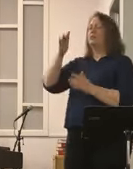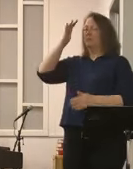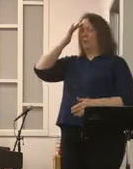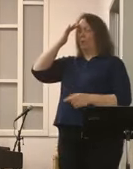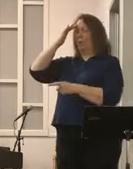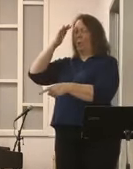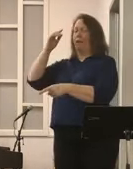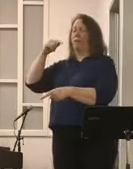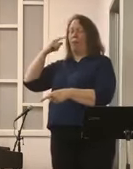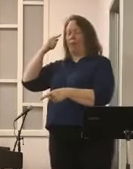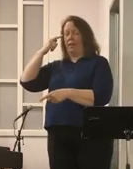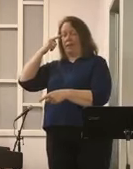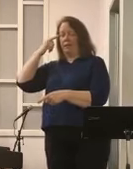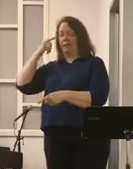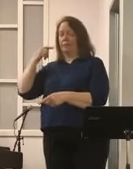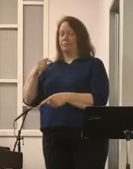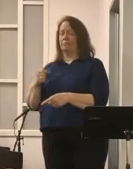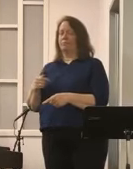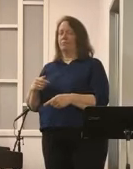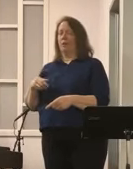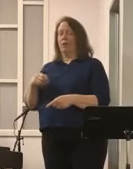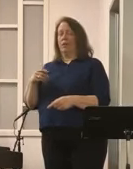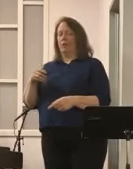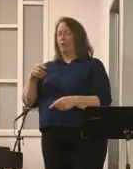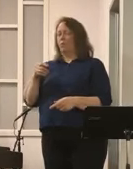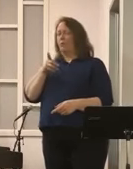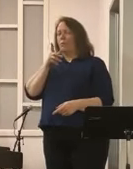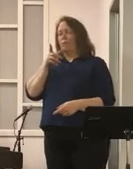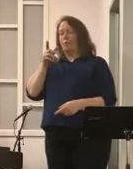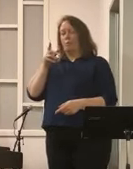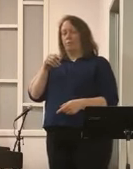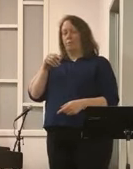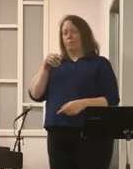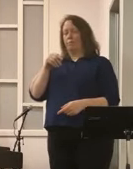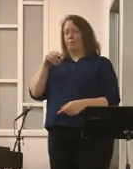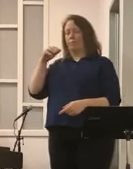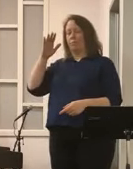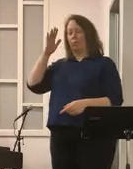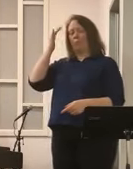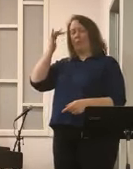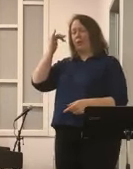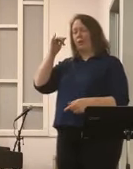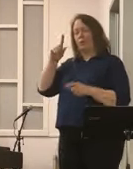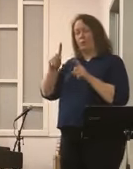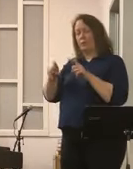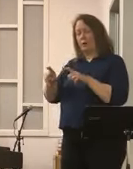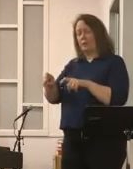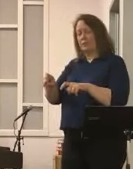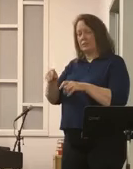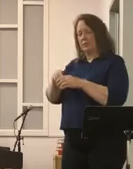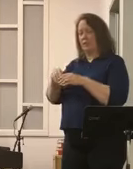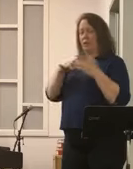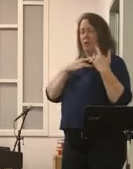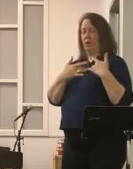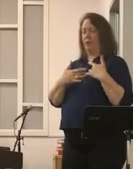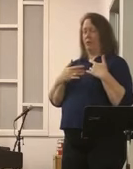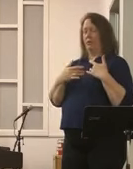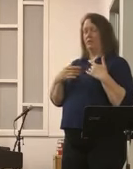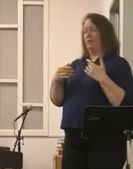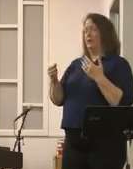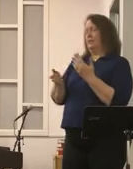them, why do you question this in your hearts? Is it easier to say your sins are forgiven or stand up and